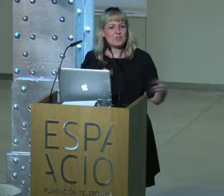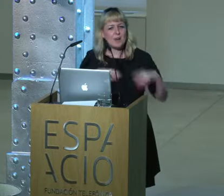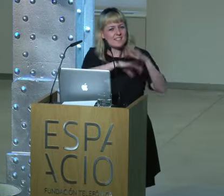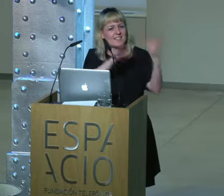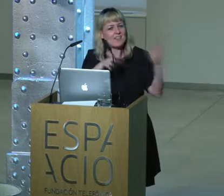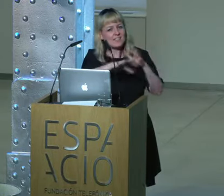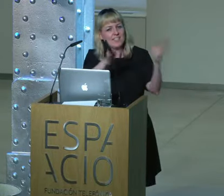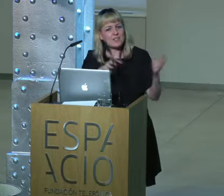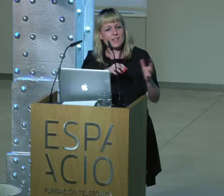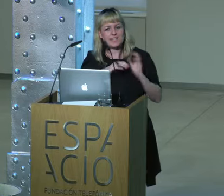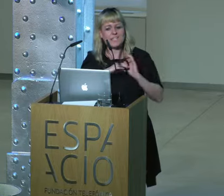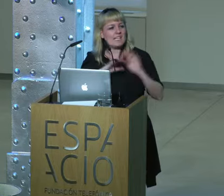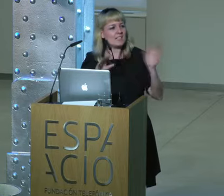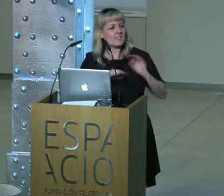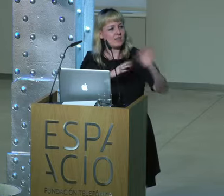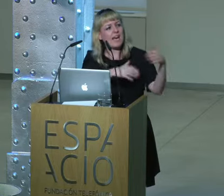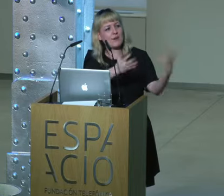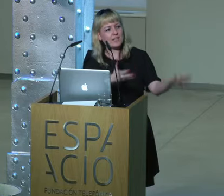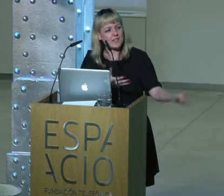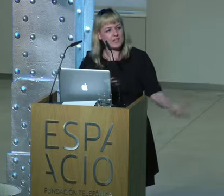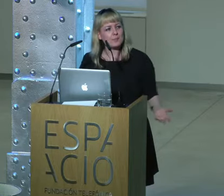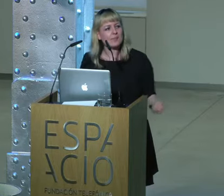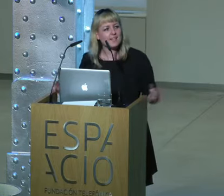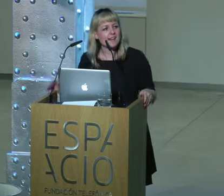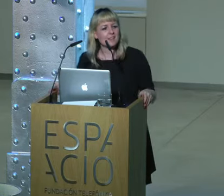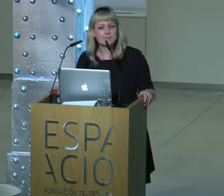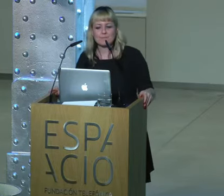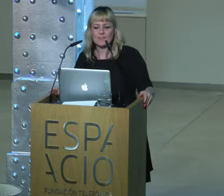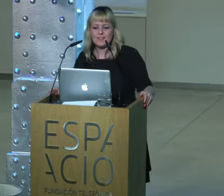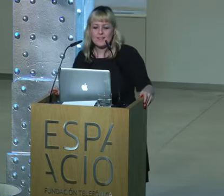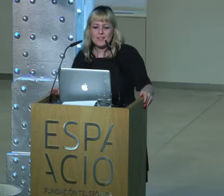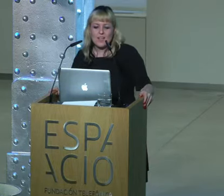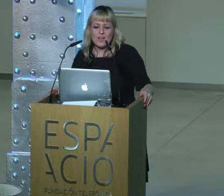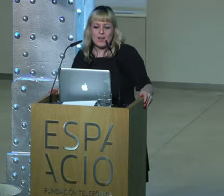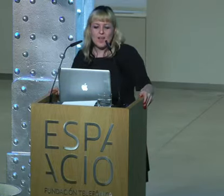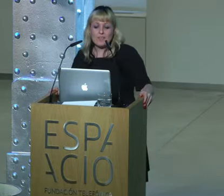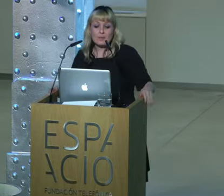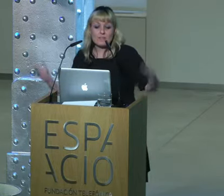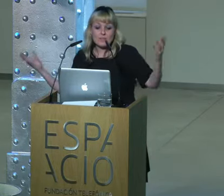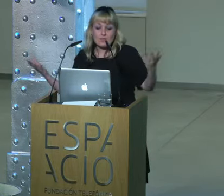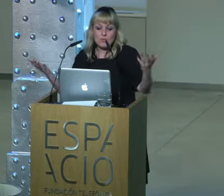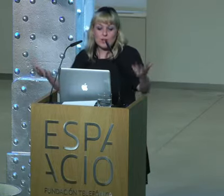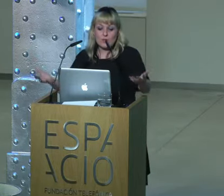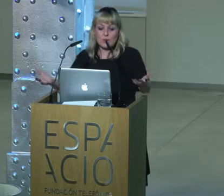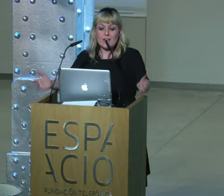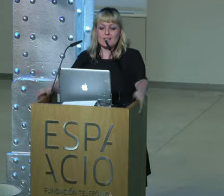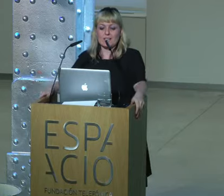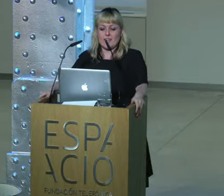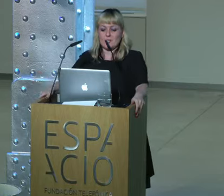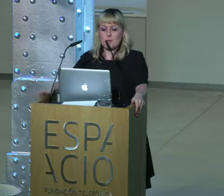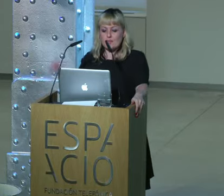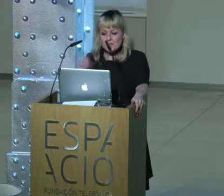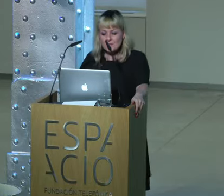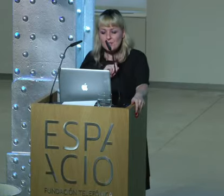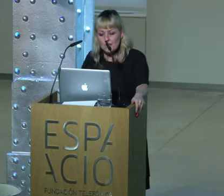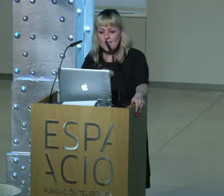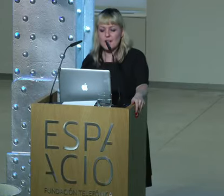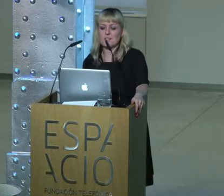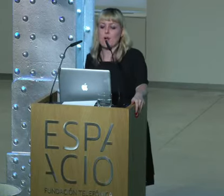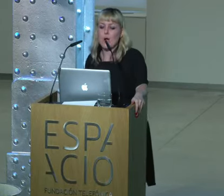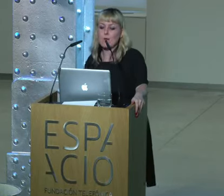And you weren't necessarily interested into how it actually plays out. And that was a great success, but this is